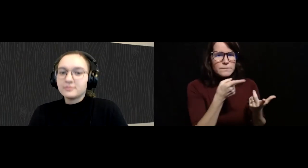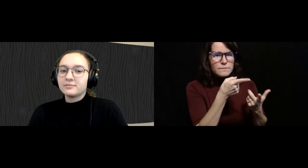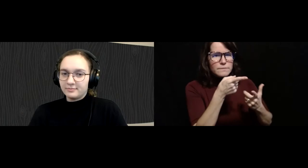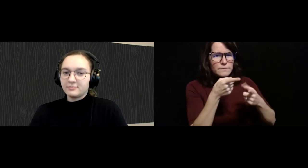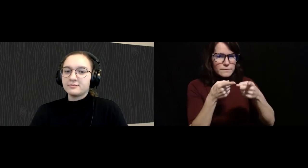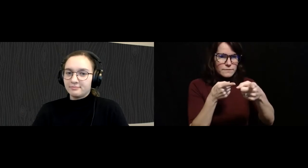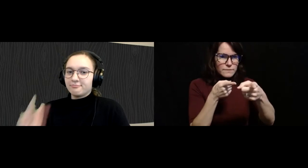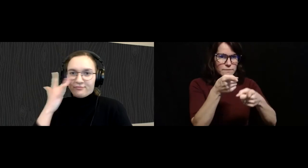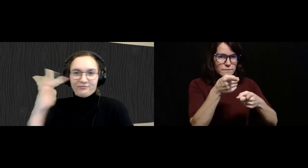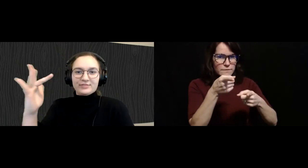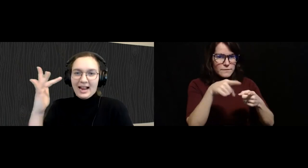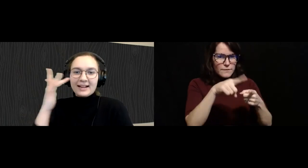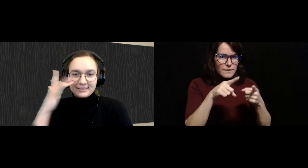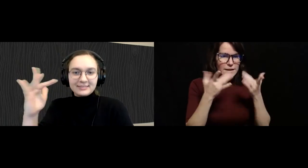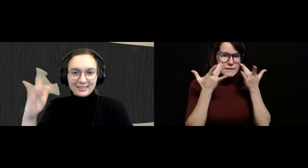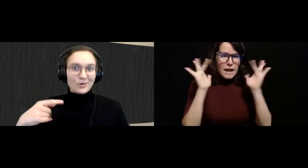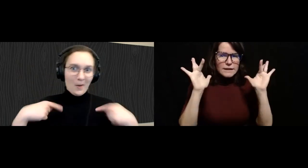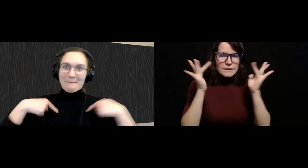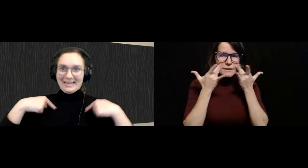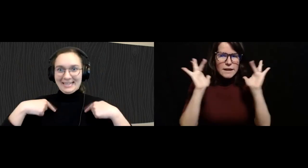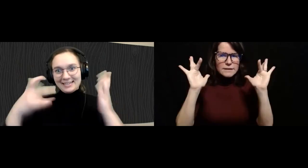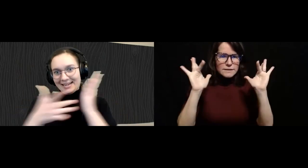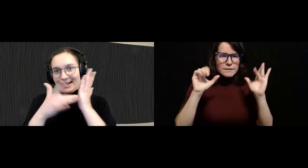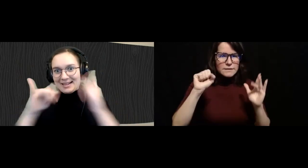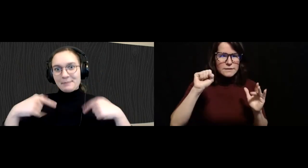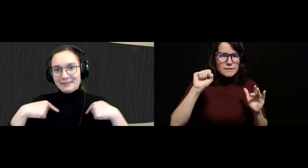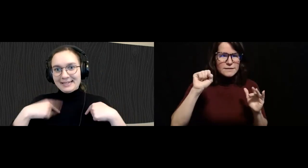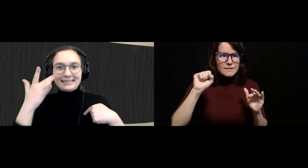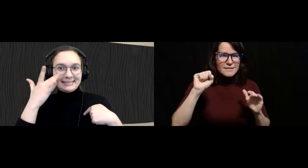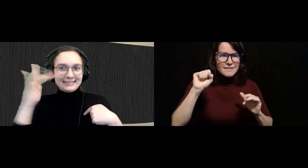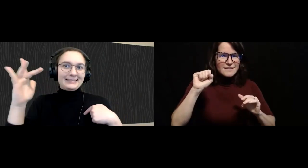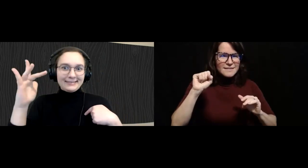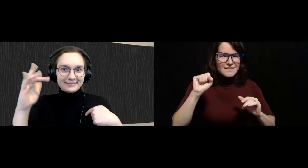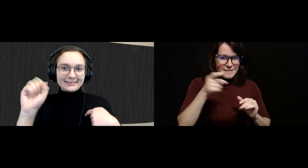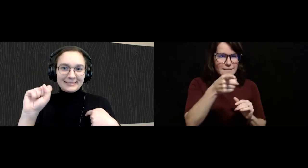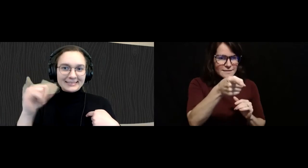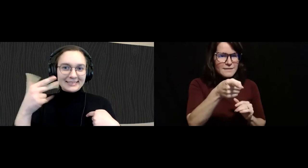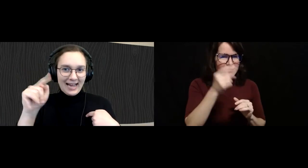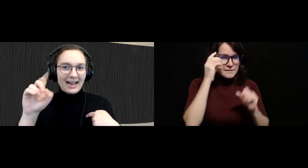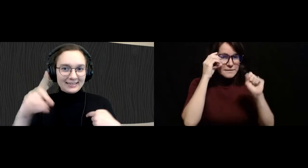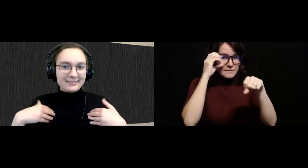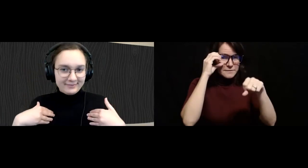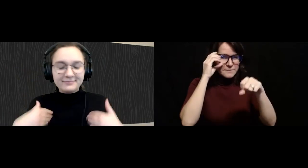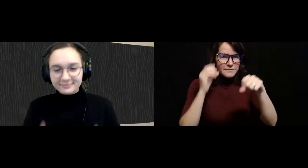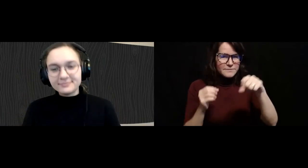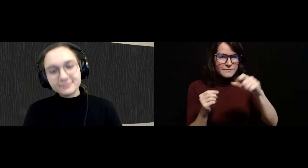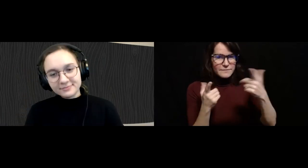not Usher syndrome. So sighted. So me, technically me, I'm sighted.